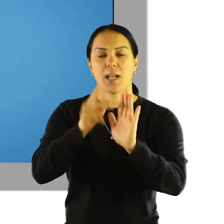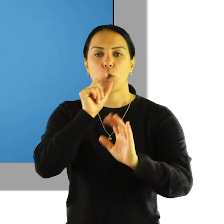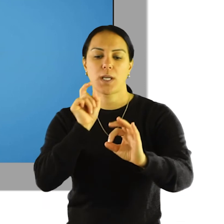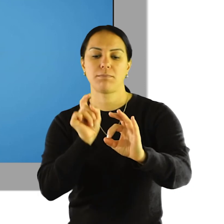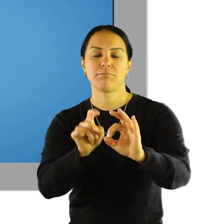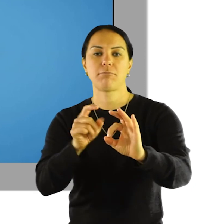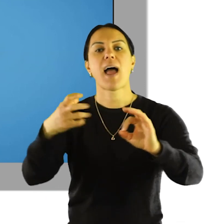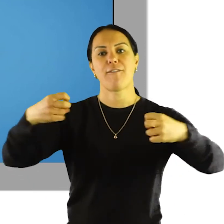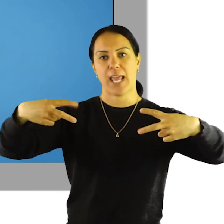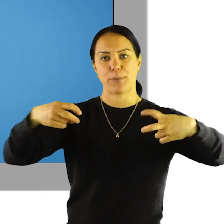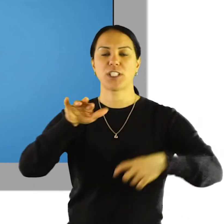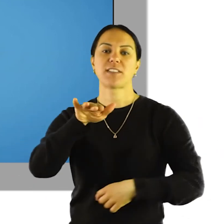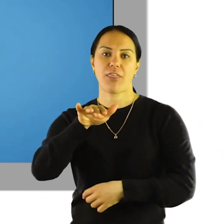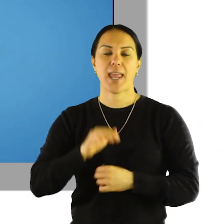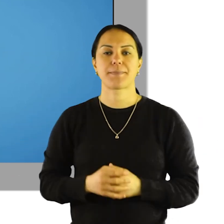captions on it.